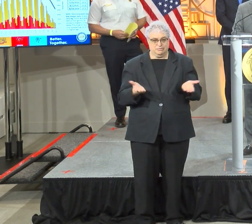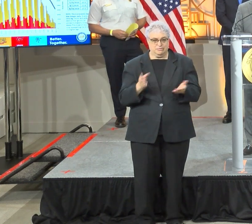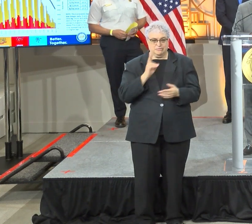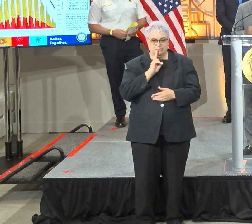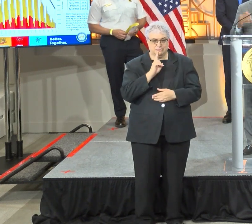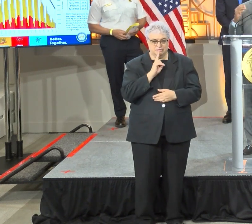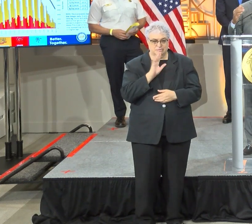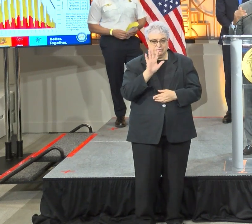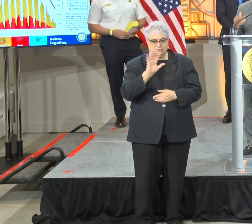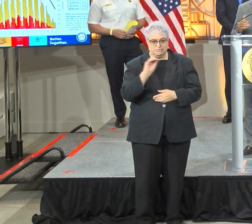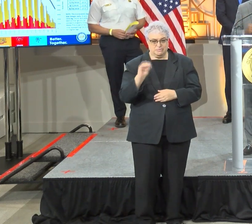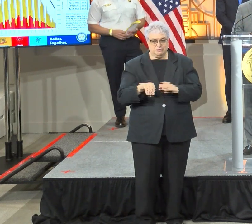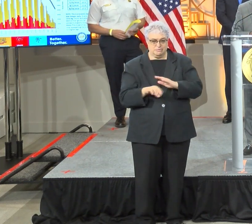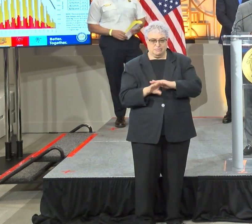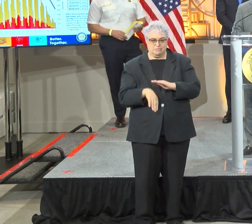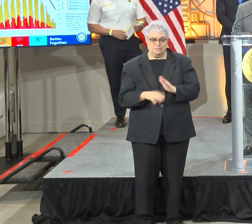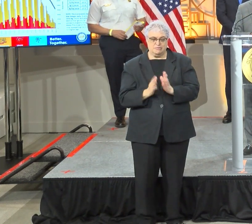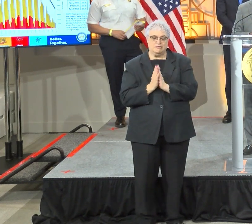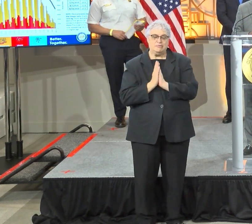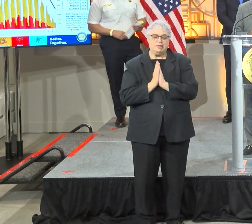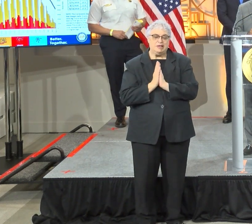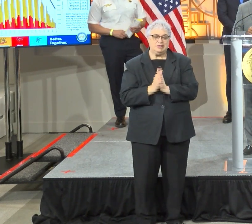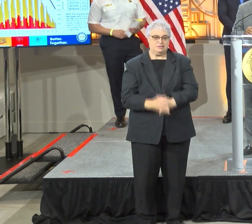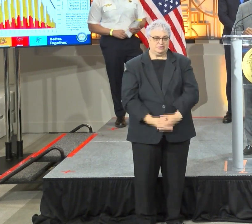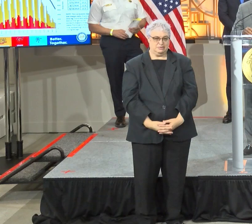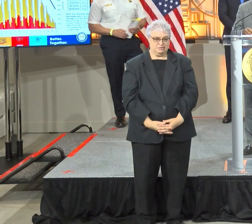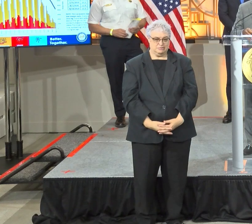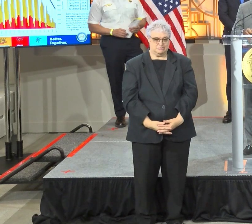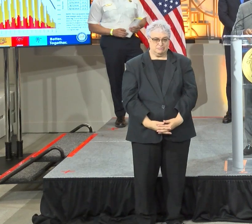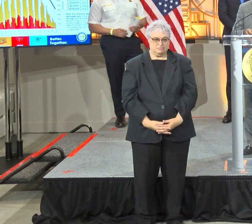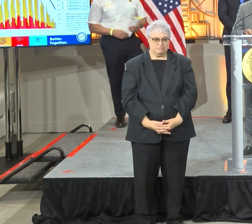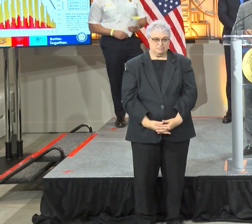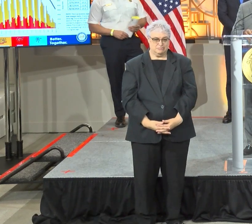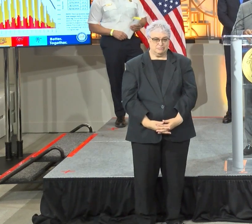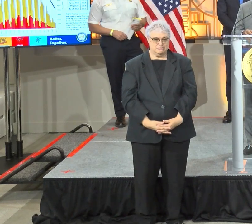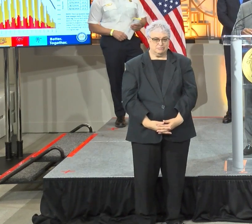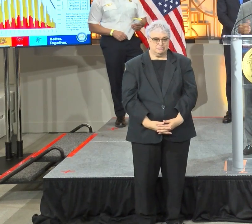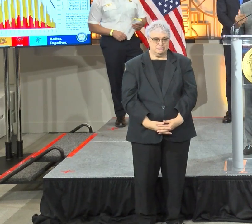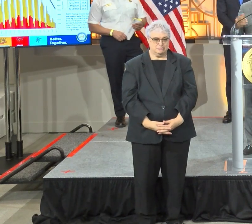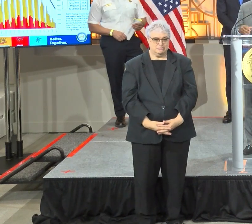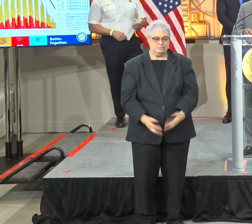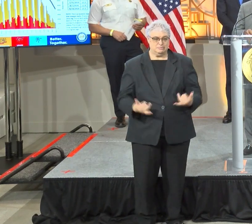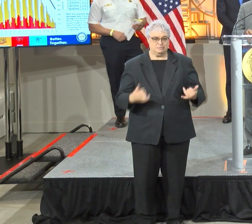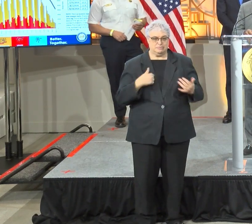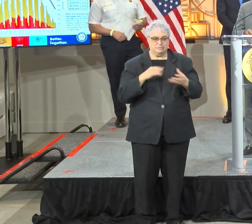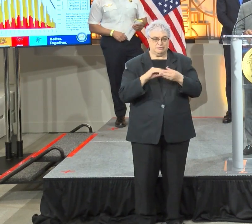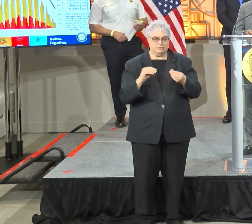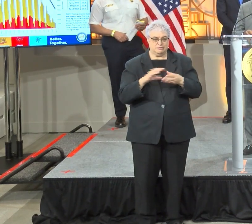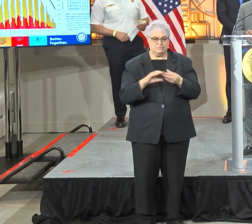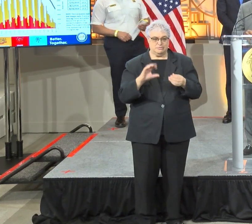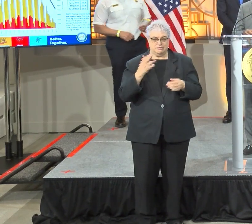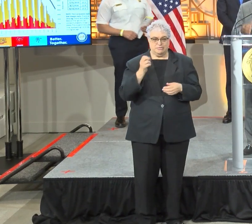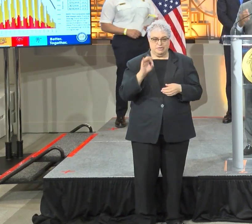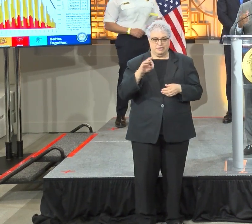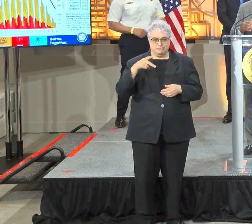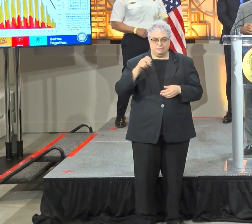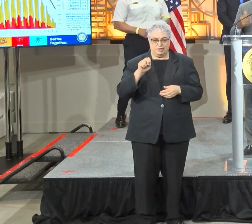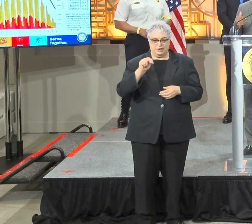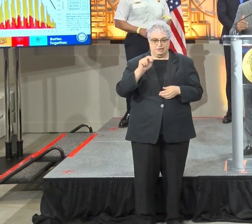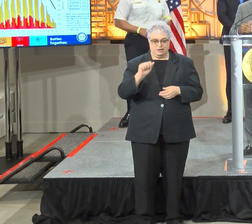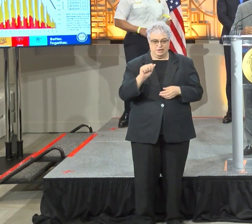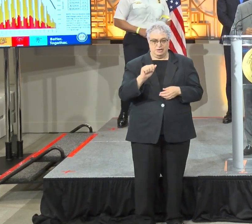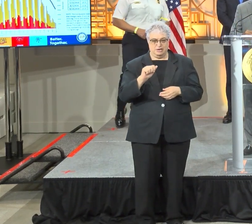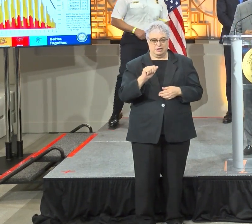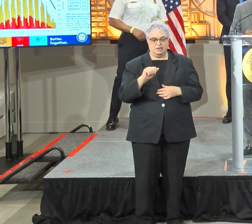of Houston is 5% or below. Having said that, let me bring up Chief Pena. Let me also